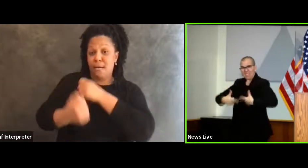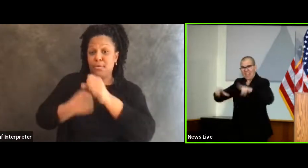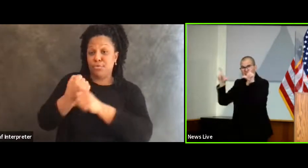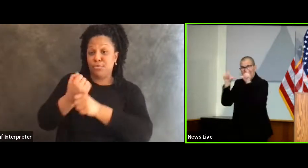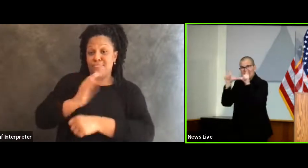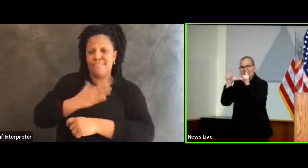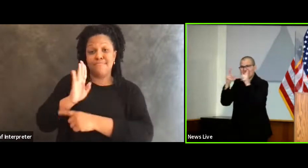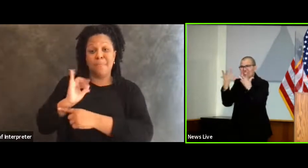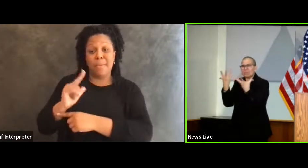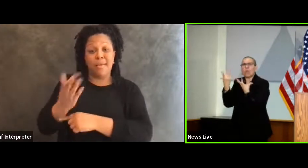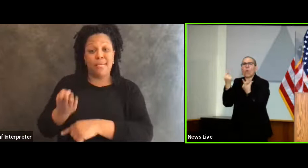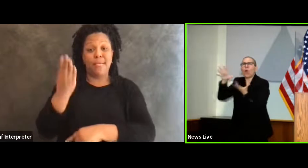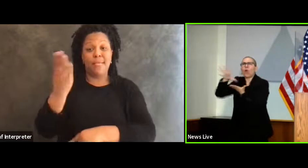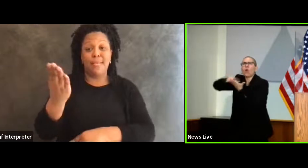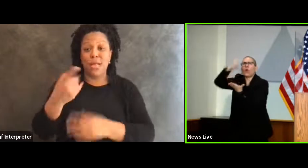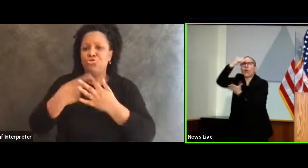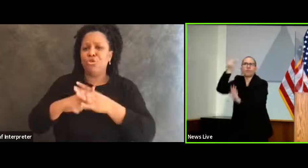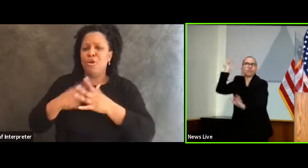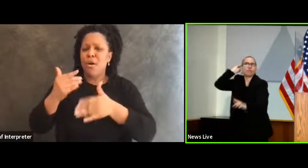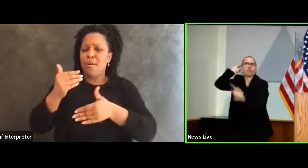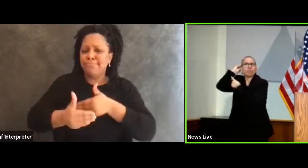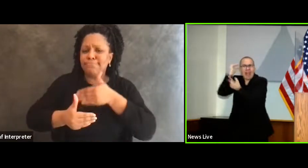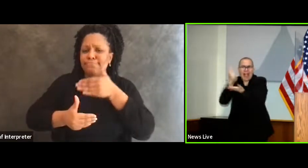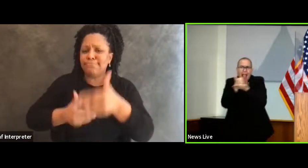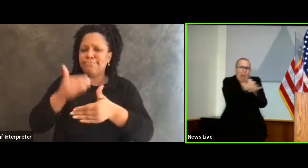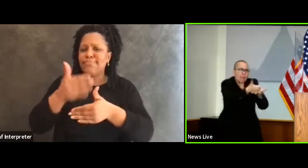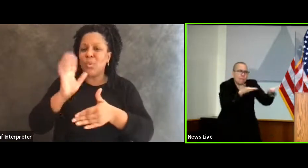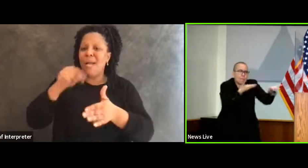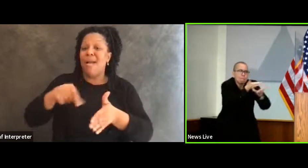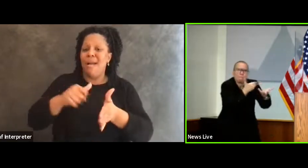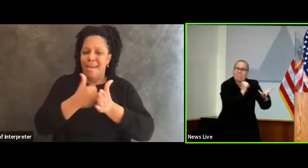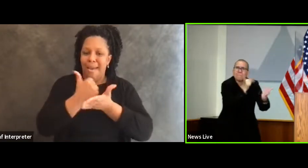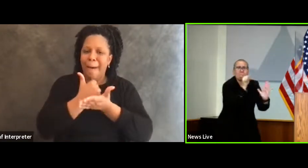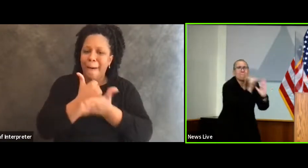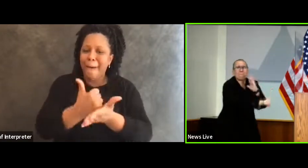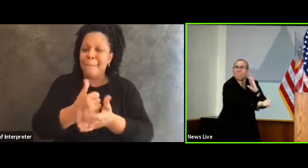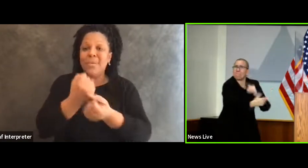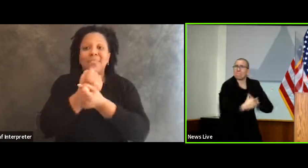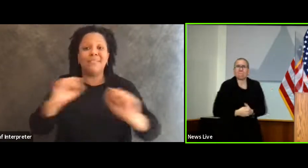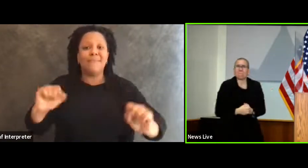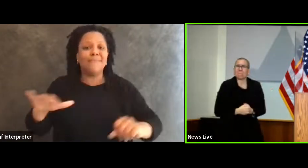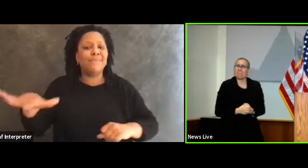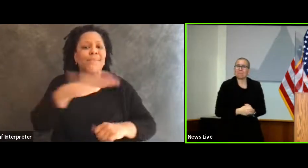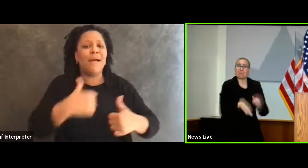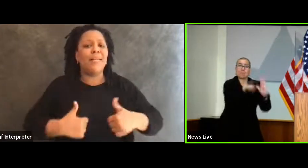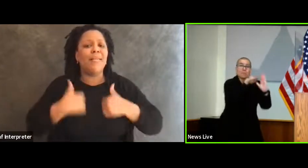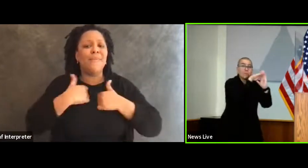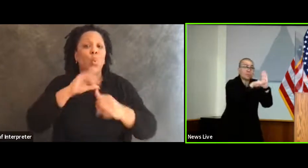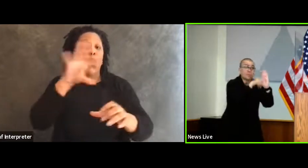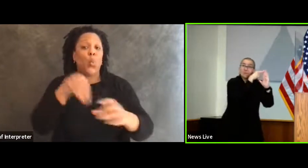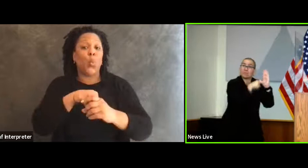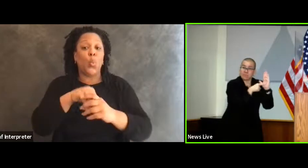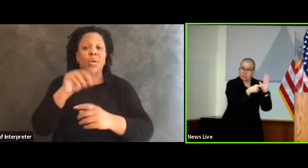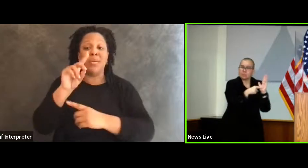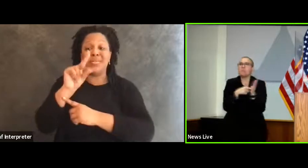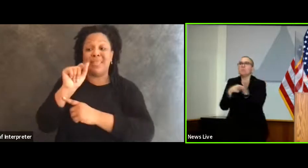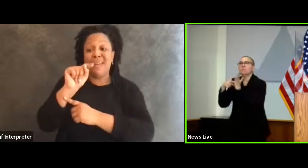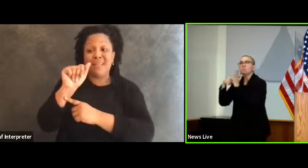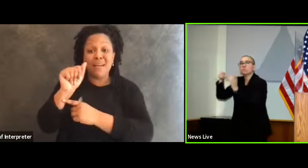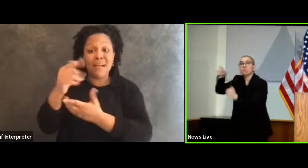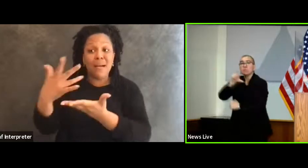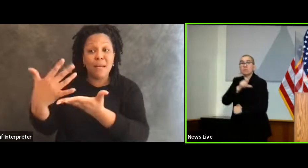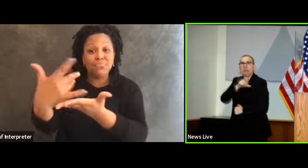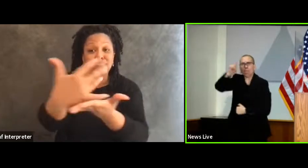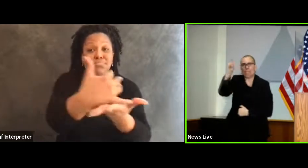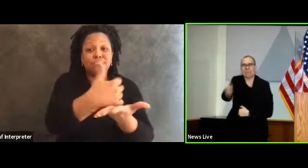save lives. The bill adds vital data collection. It regulates new conditions for traffic stops,